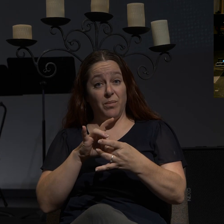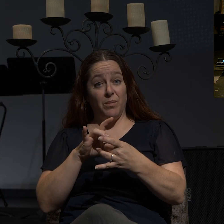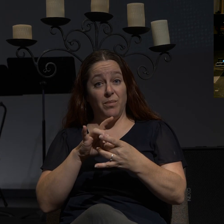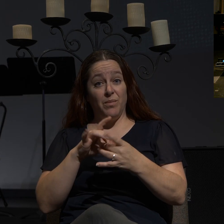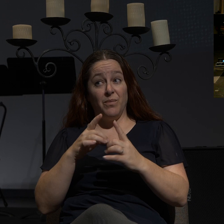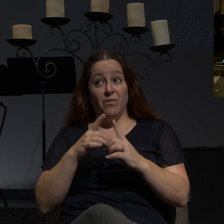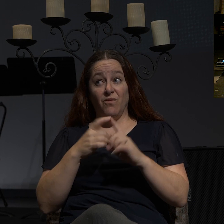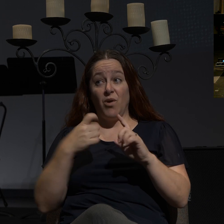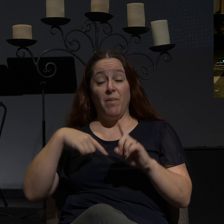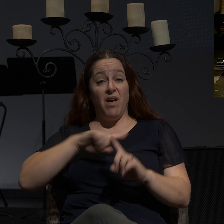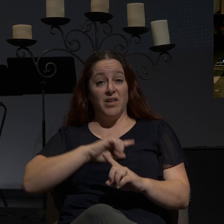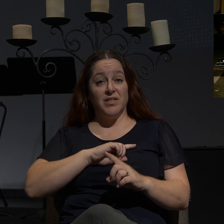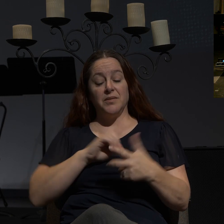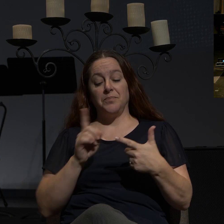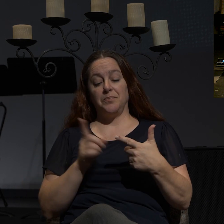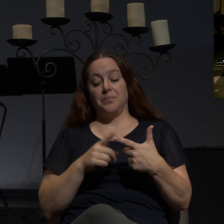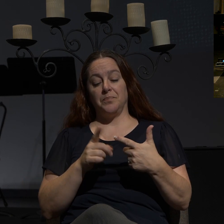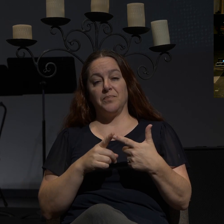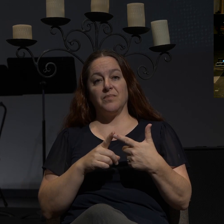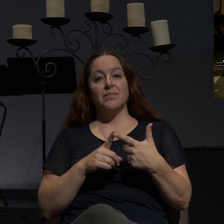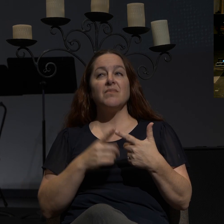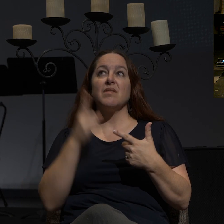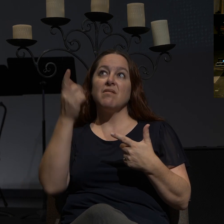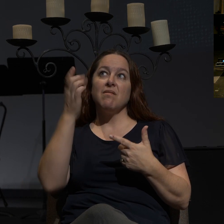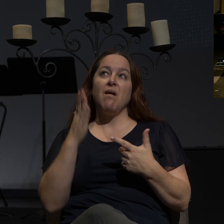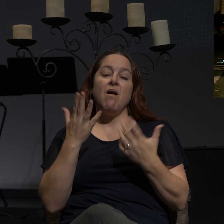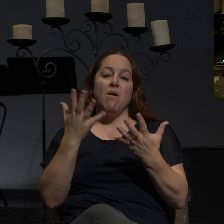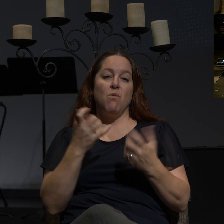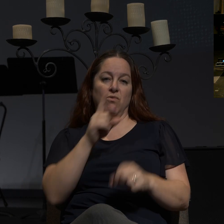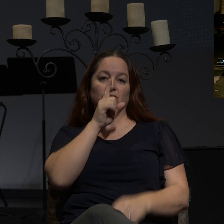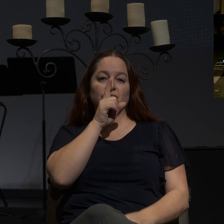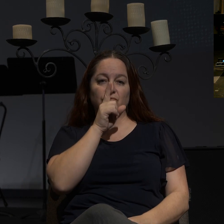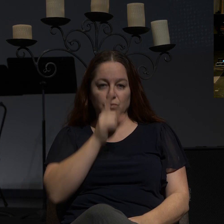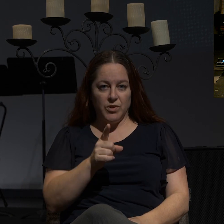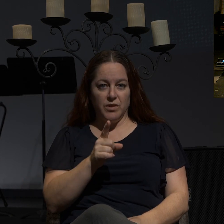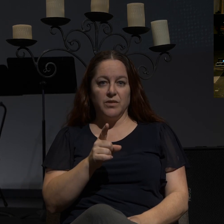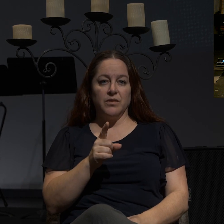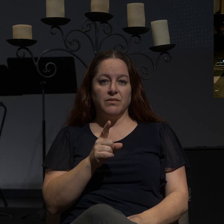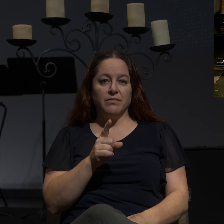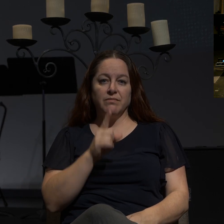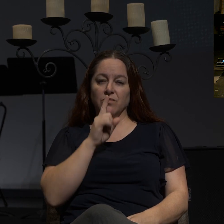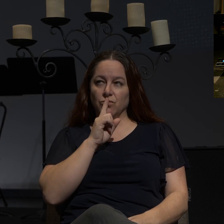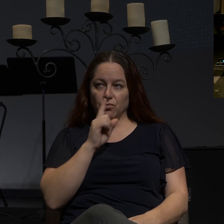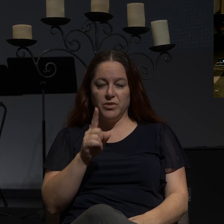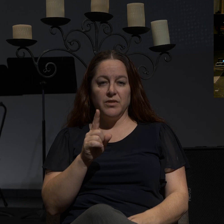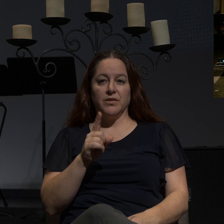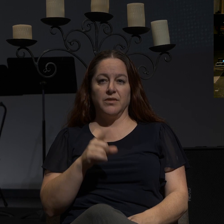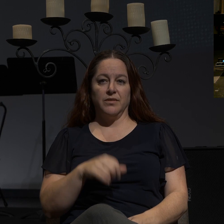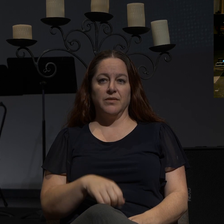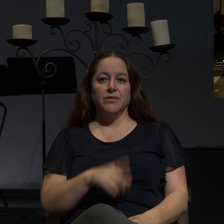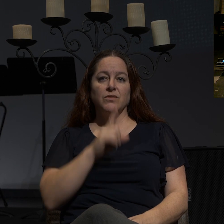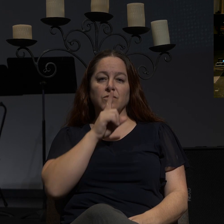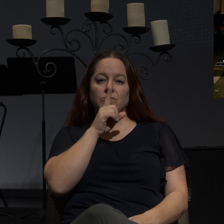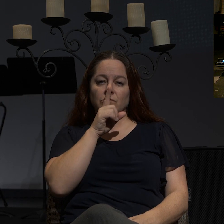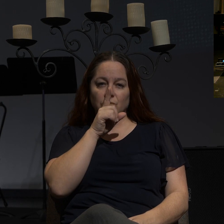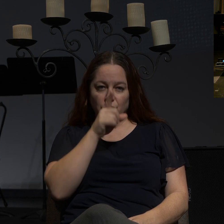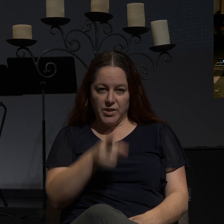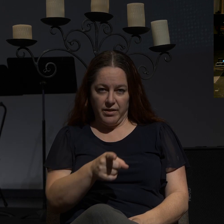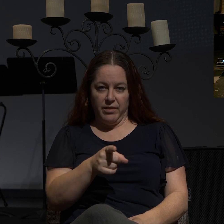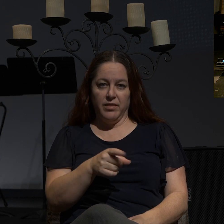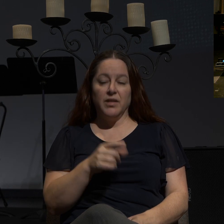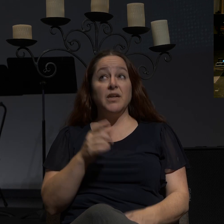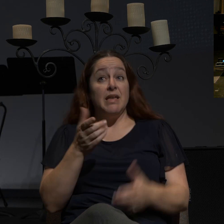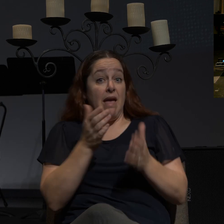us. Second thing, he wants authenticity. He wants authenticity. He asked Israel to be